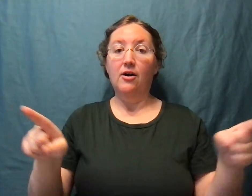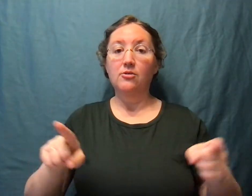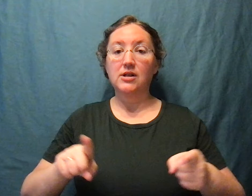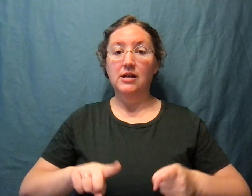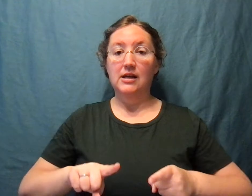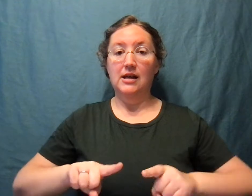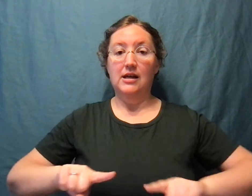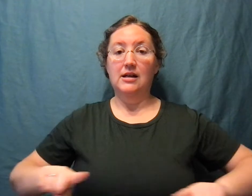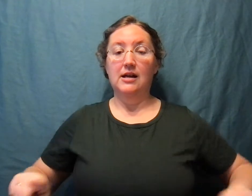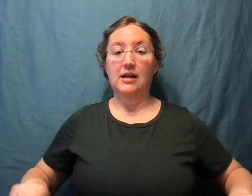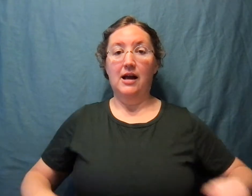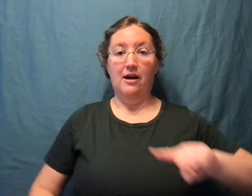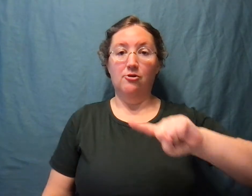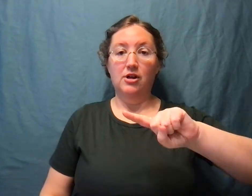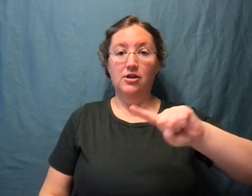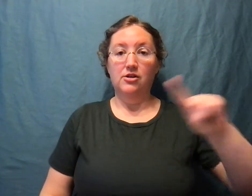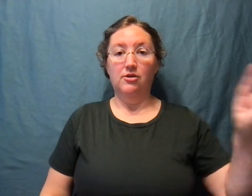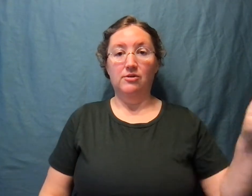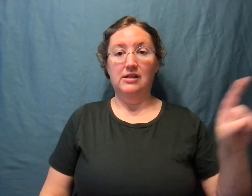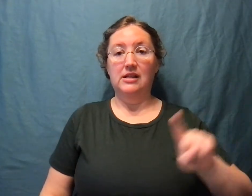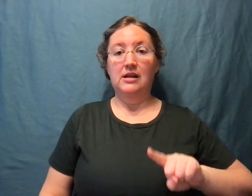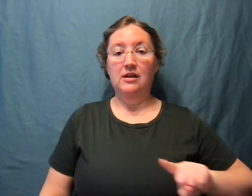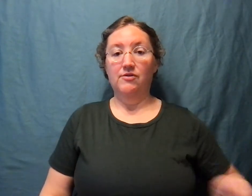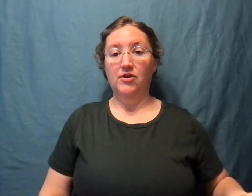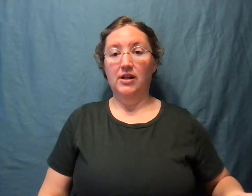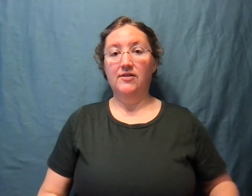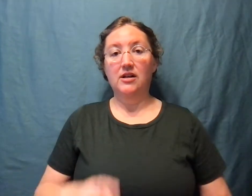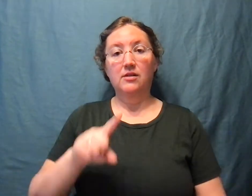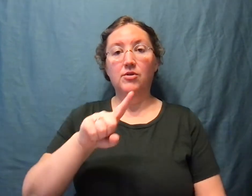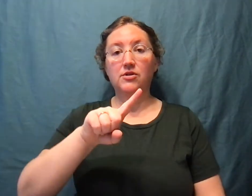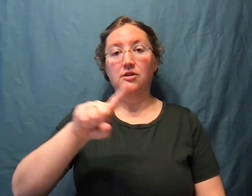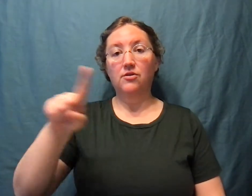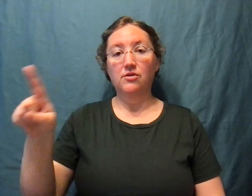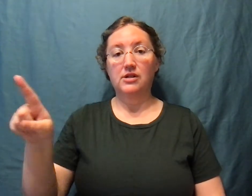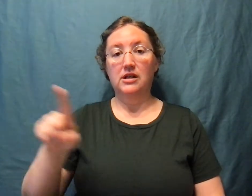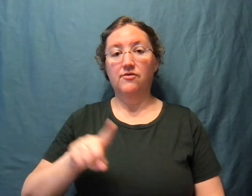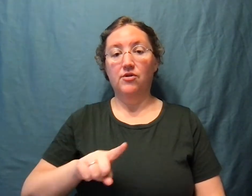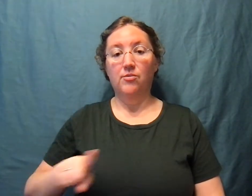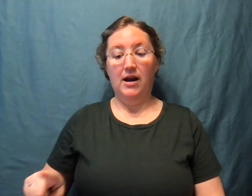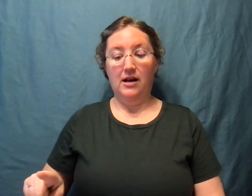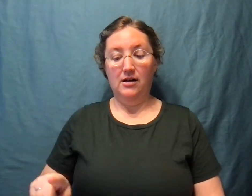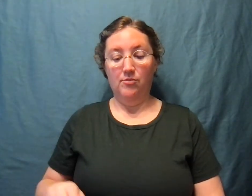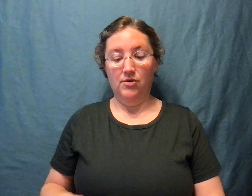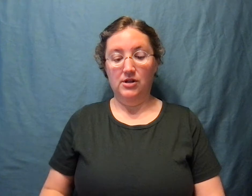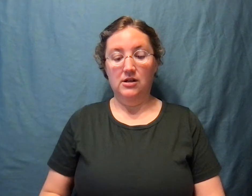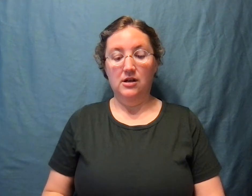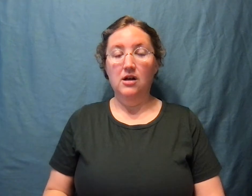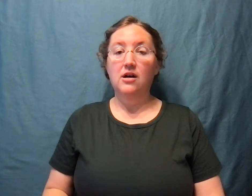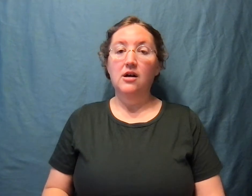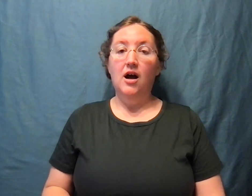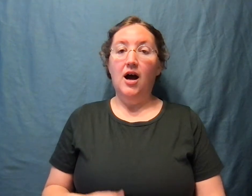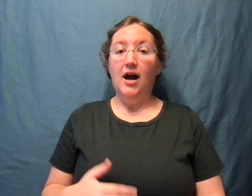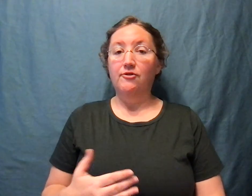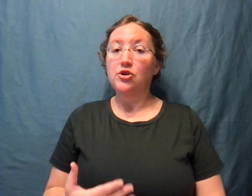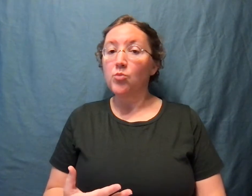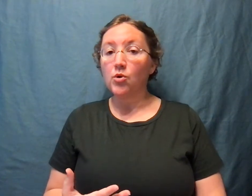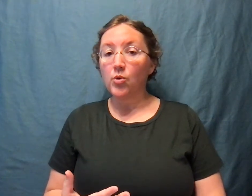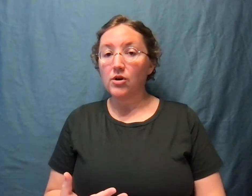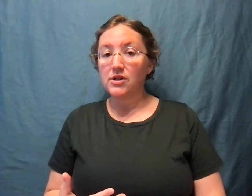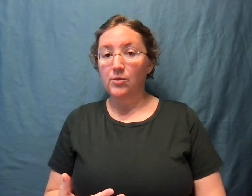out, in, and out. So Z for a left-handed person or Z for a right-handed person. I have 2 more words that we